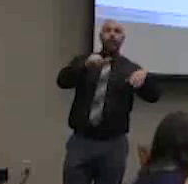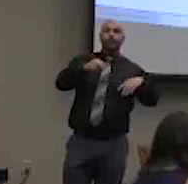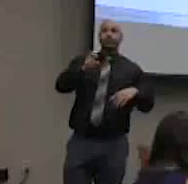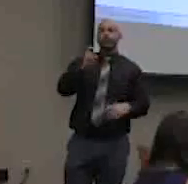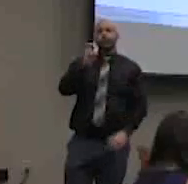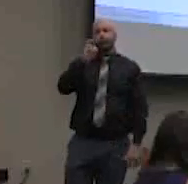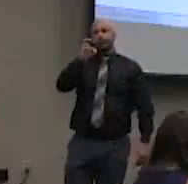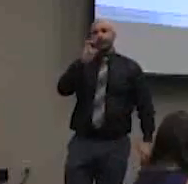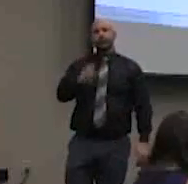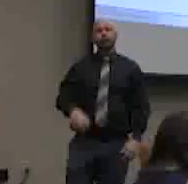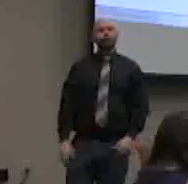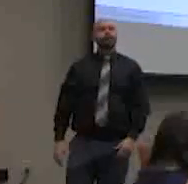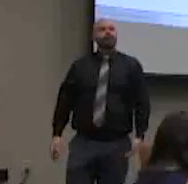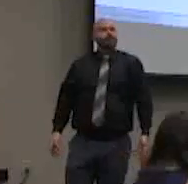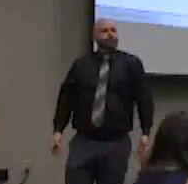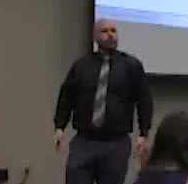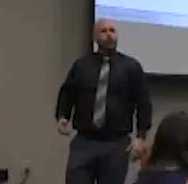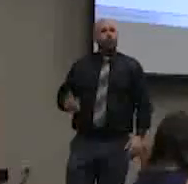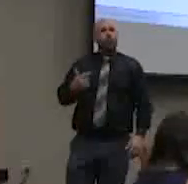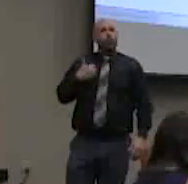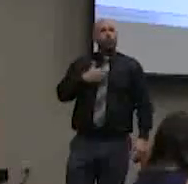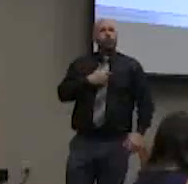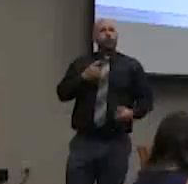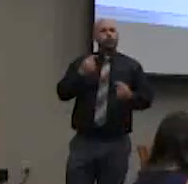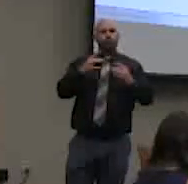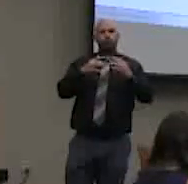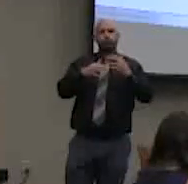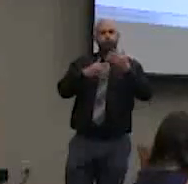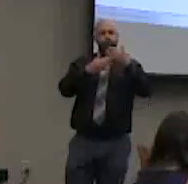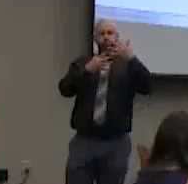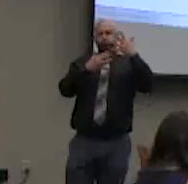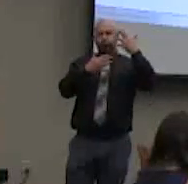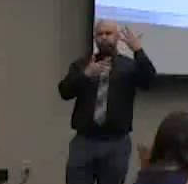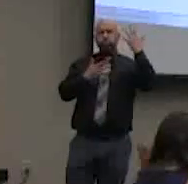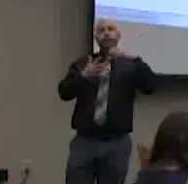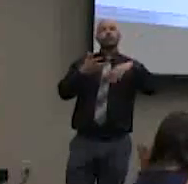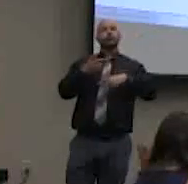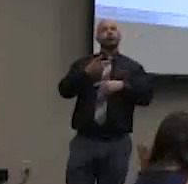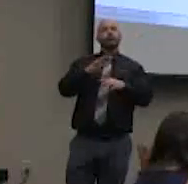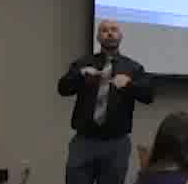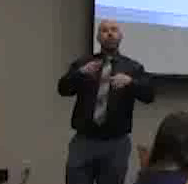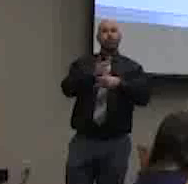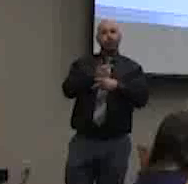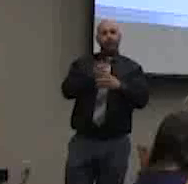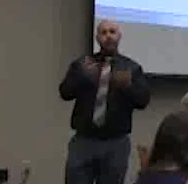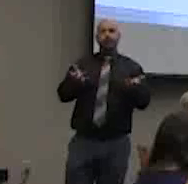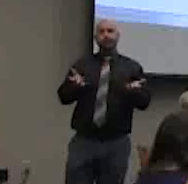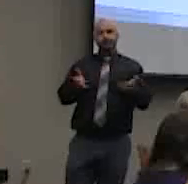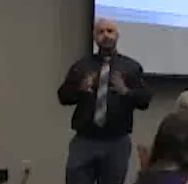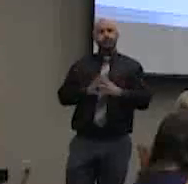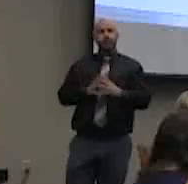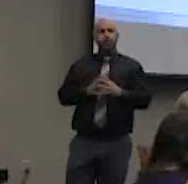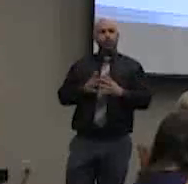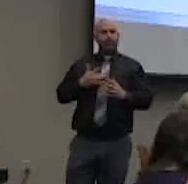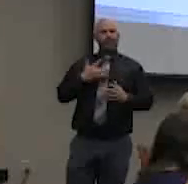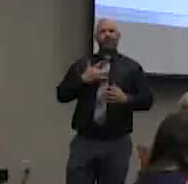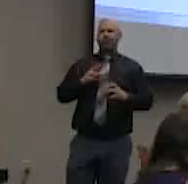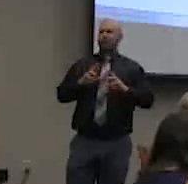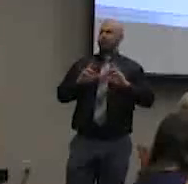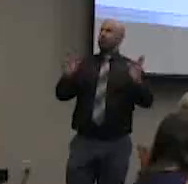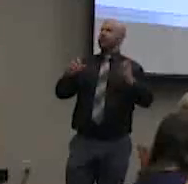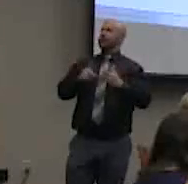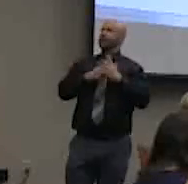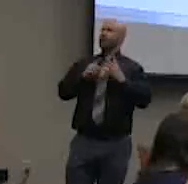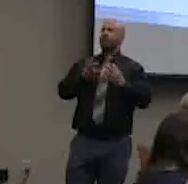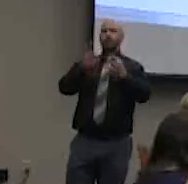do a variety of child care. We thought that Ready Start would be a perfect